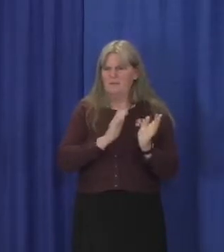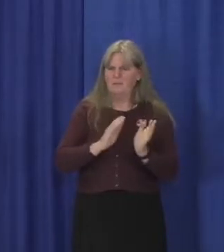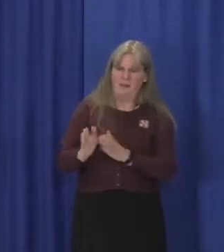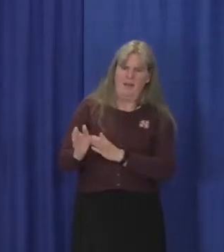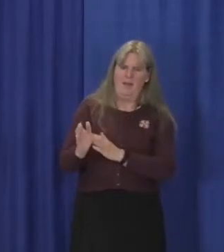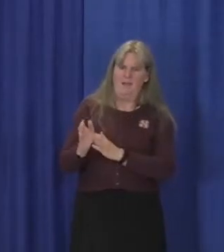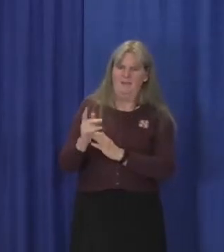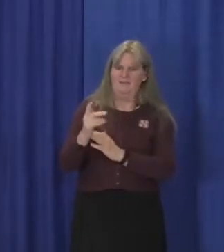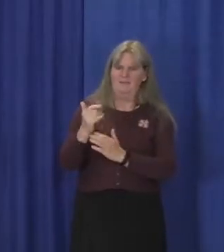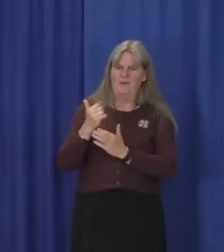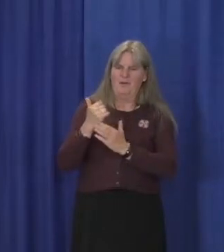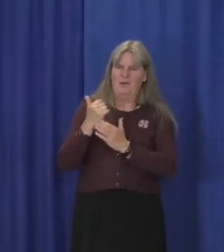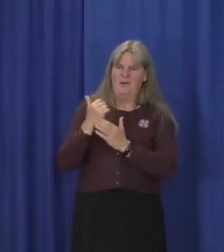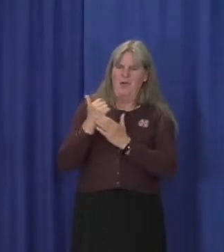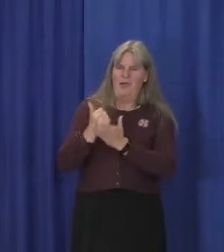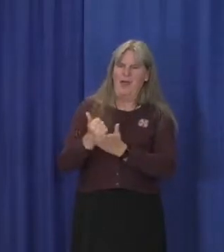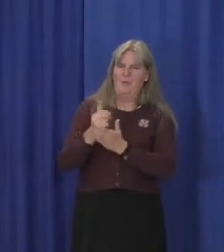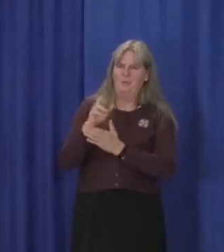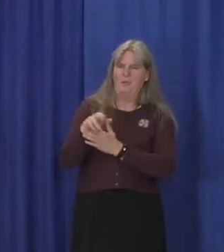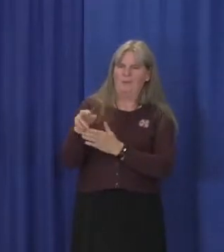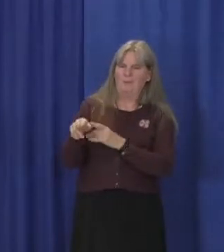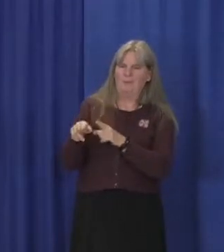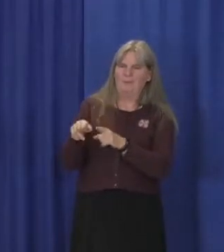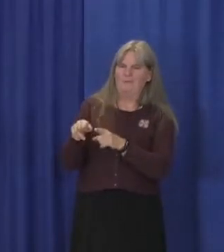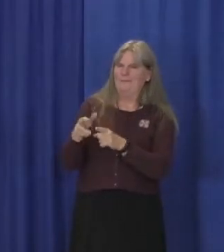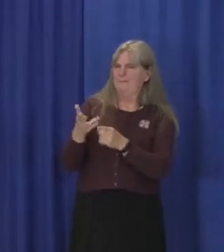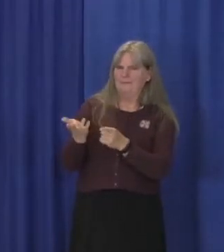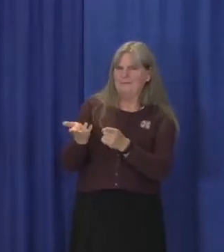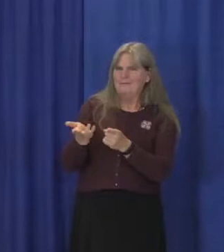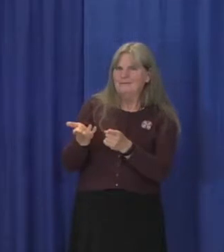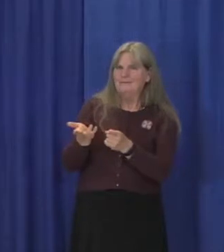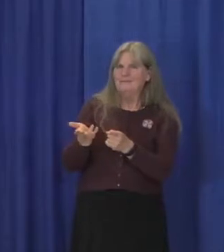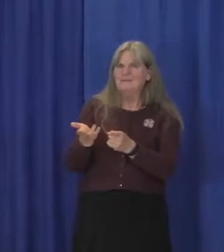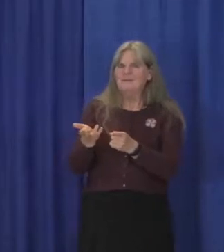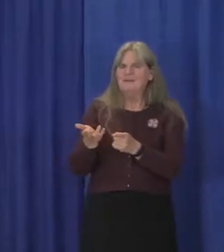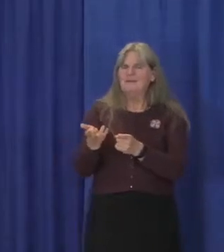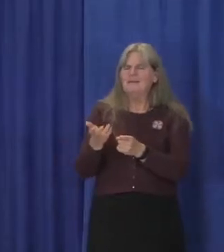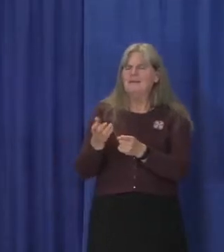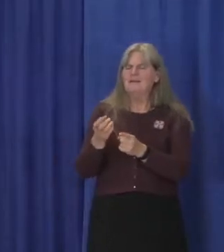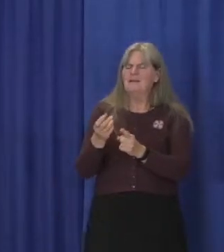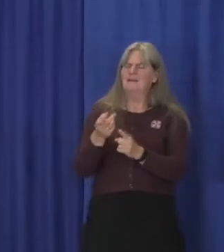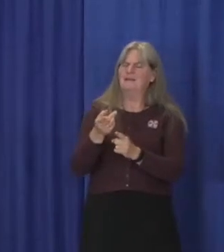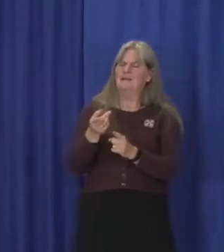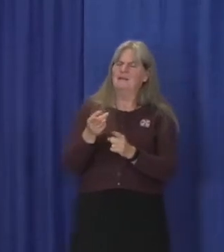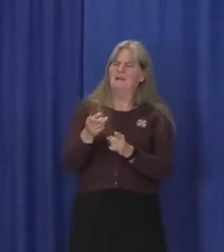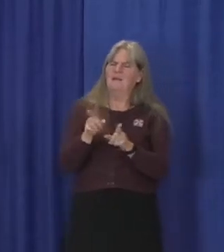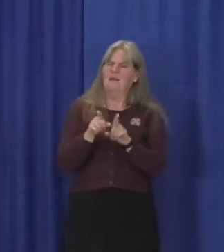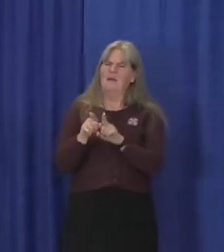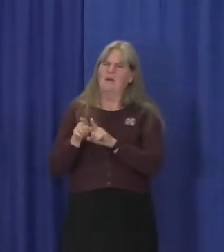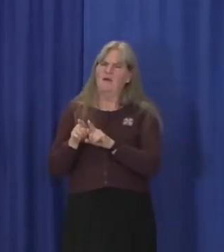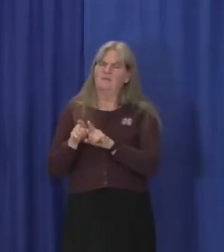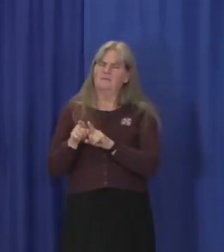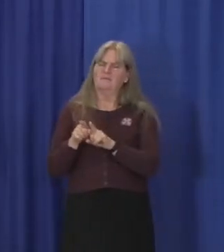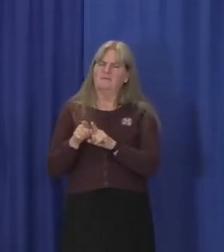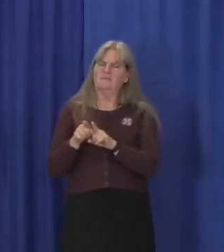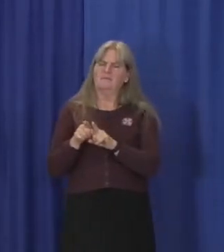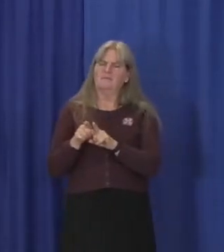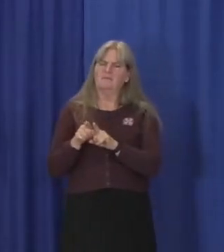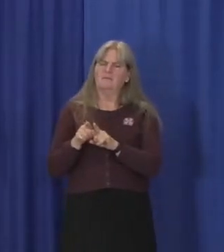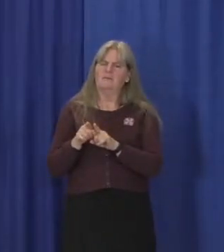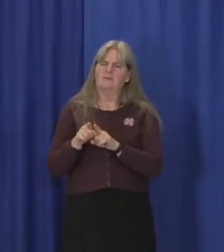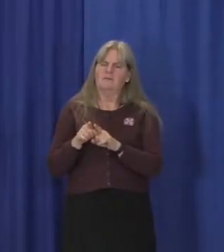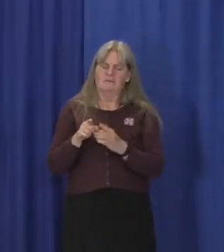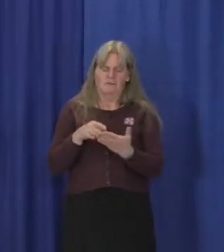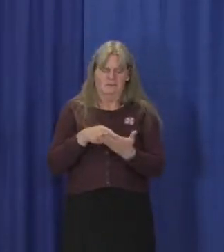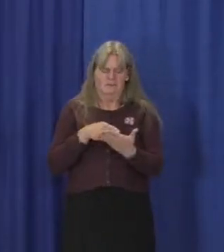to help these issues in Ross River. One of the other bullet points in that release says